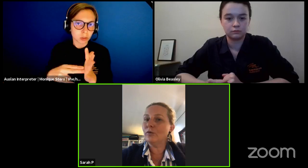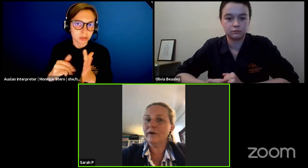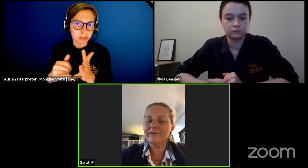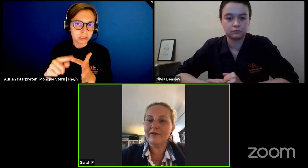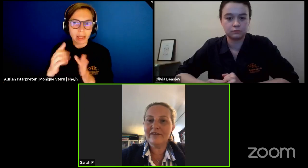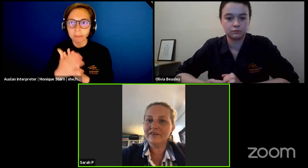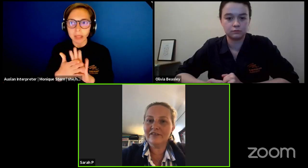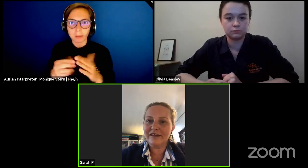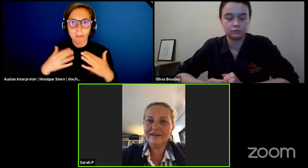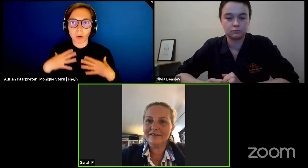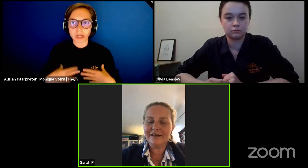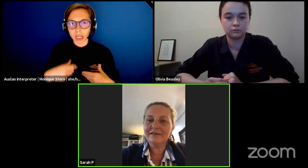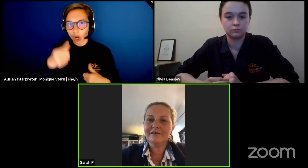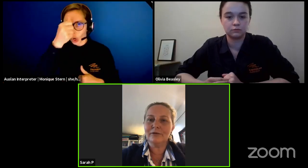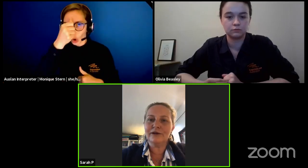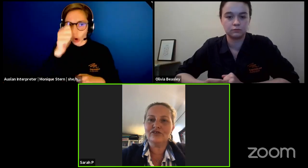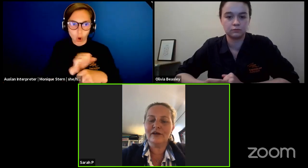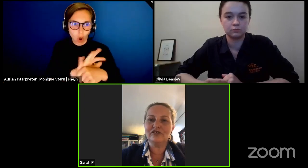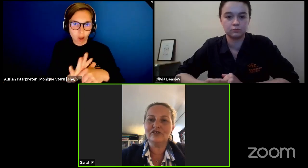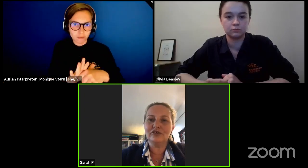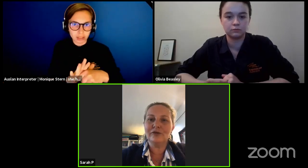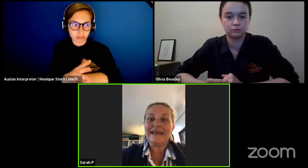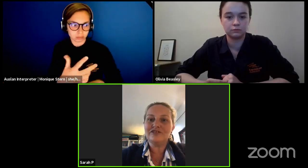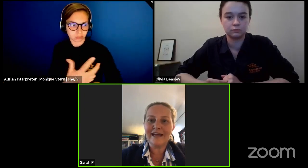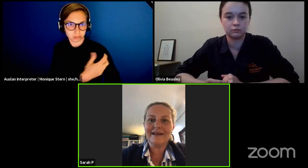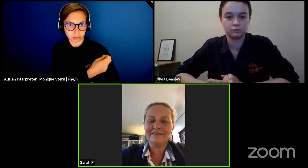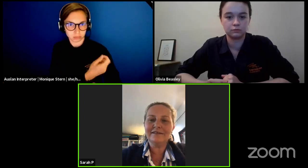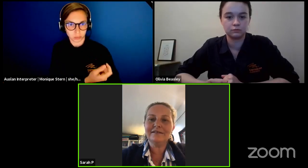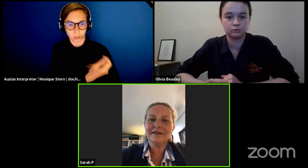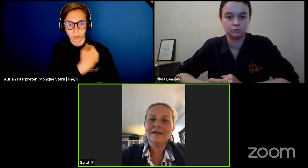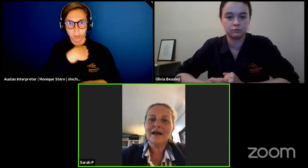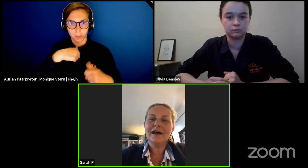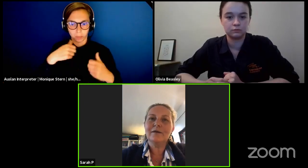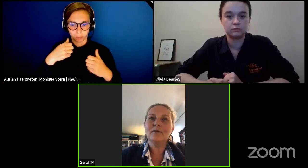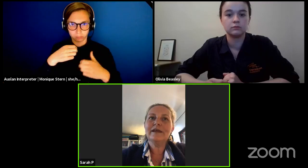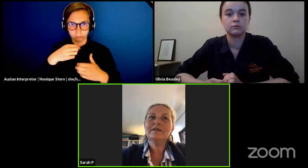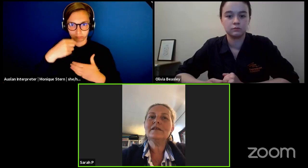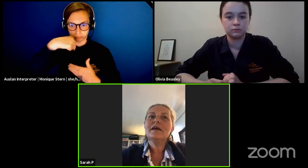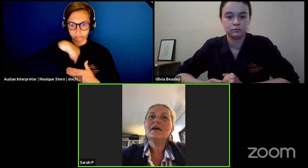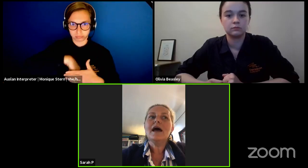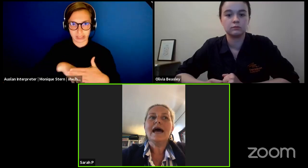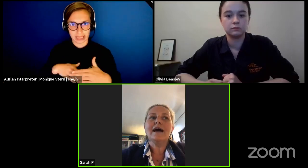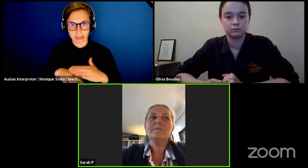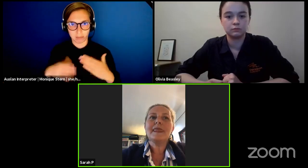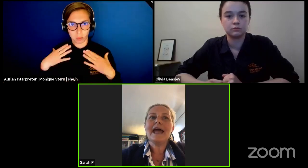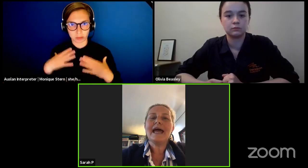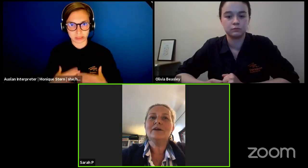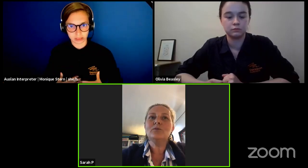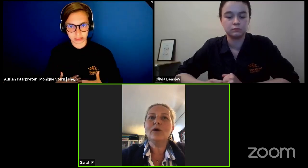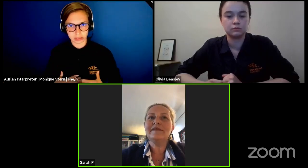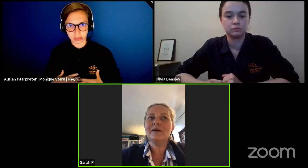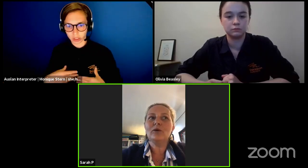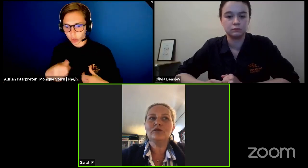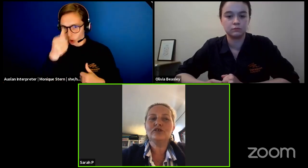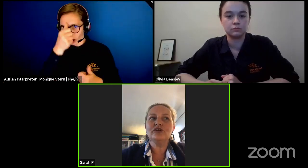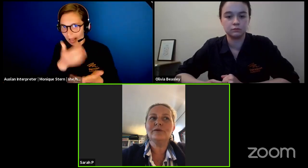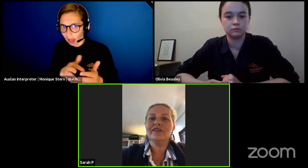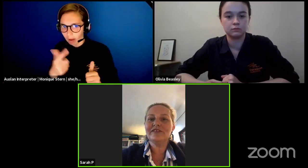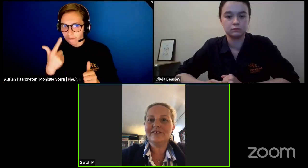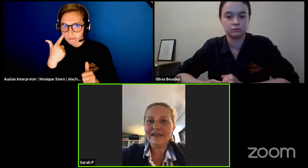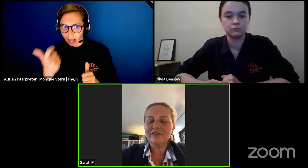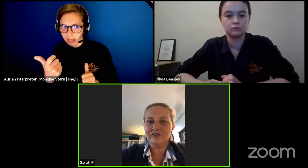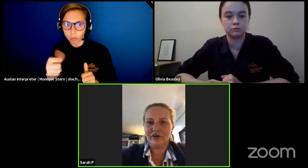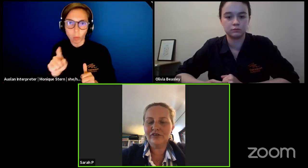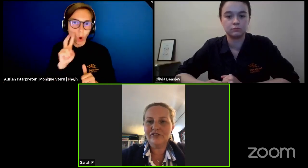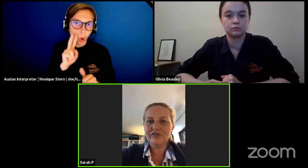COVID-19 or whatever other disease it is that we're trying to educate it with. And what we then want to do with